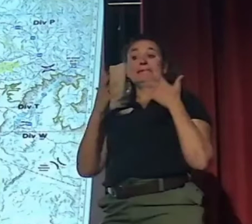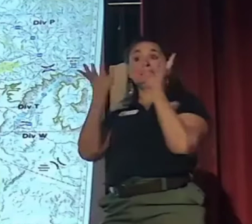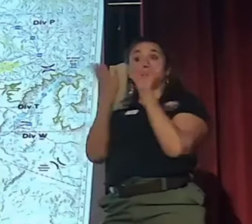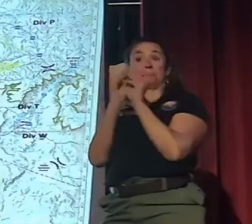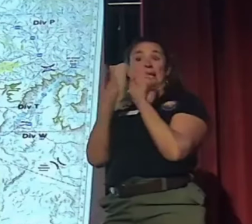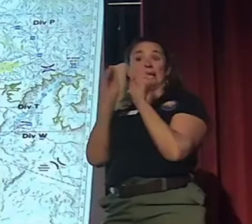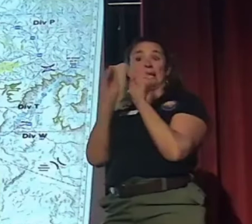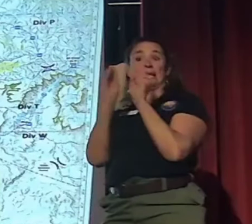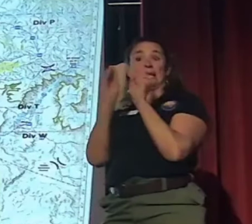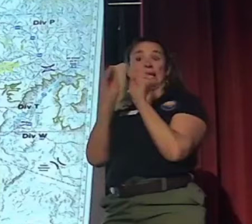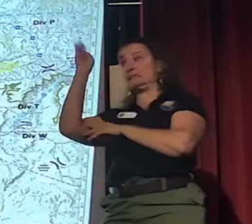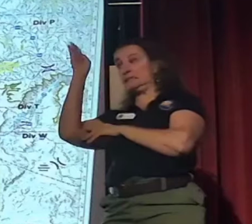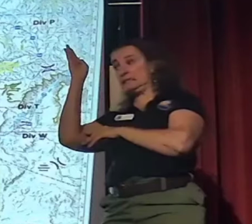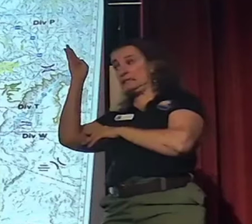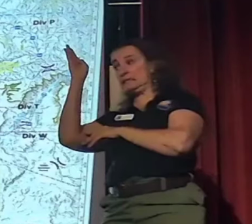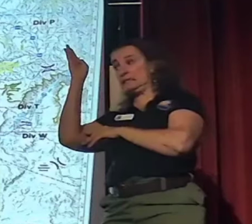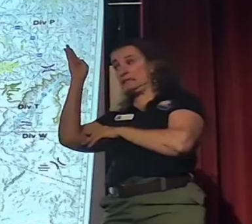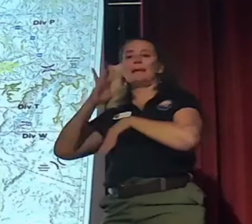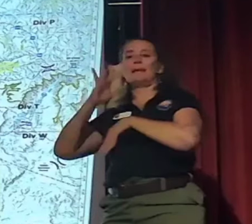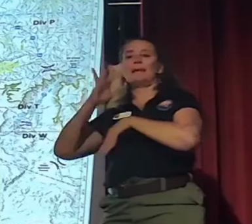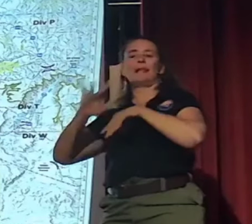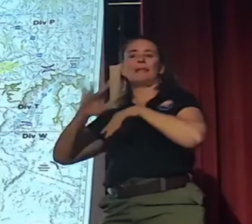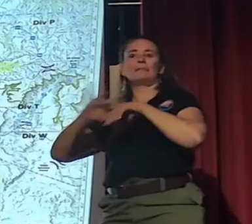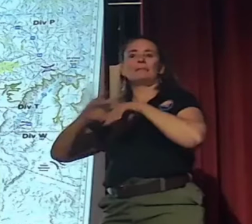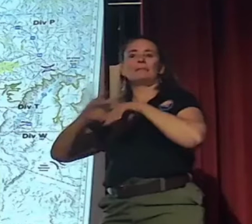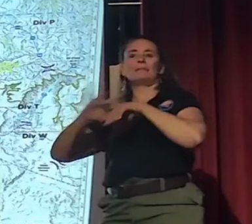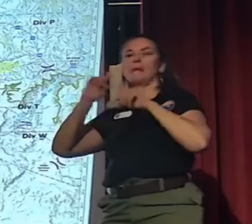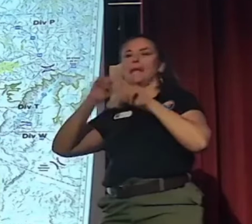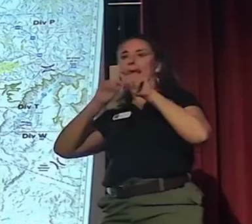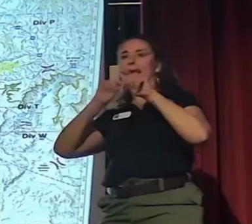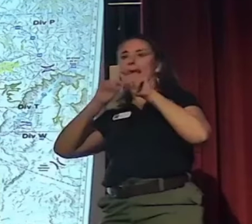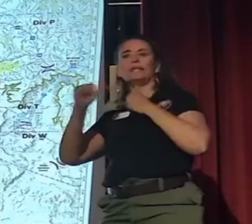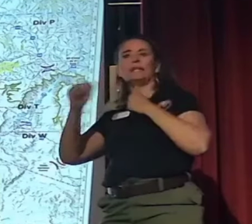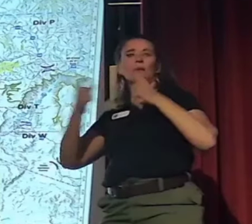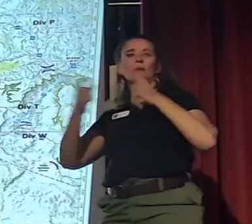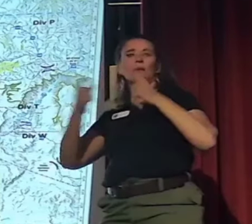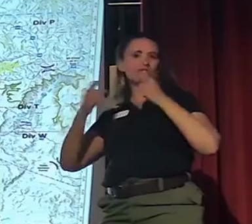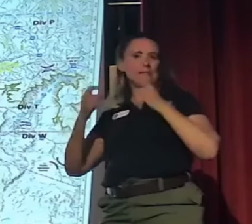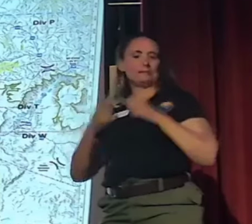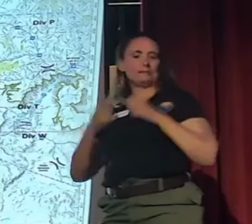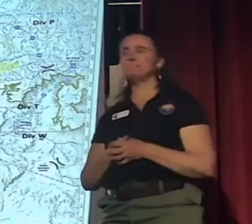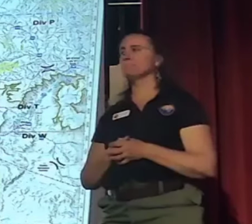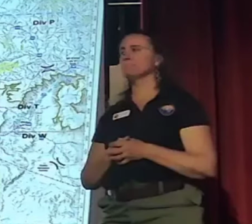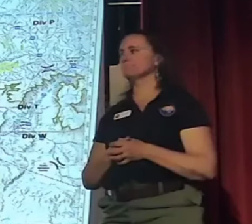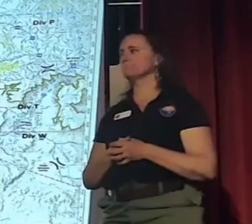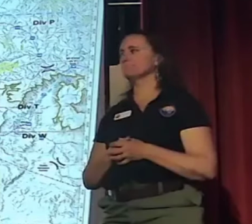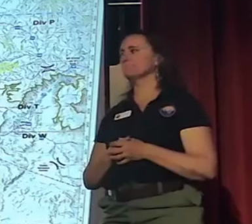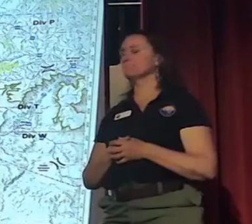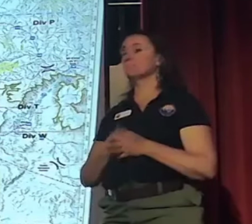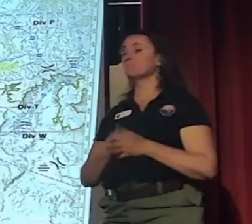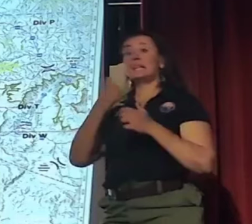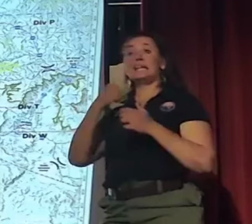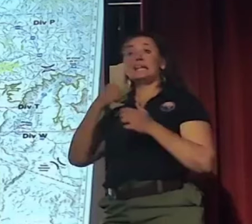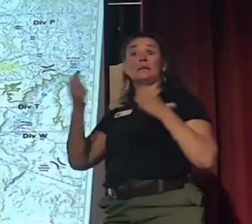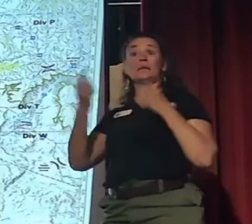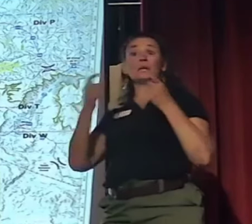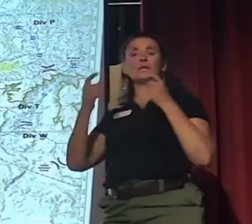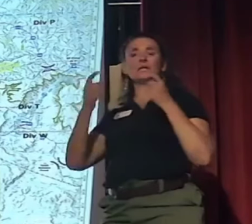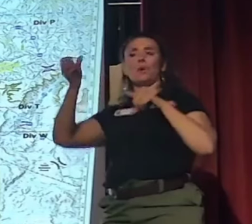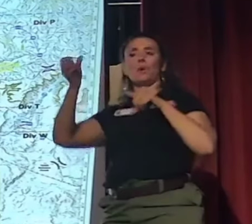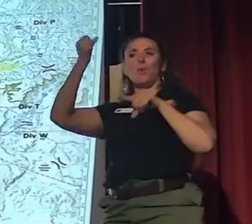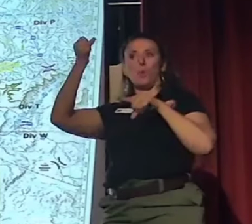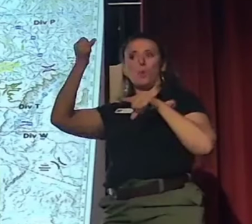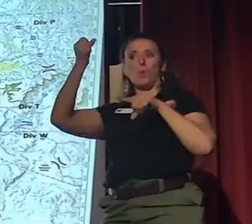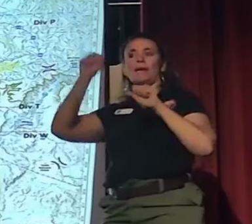questions after our last couple speakers. So if you have questions for any of our operations team, please hold those to the end and then we will get a chance to answer